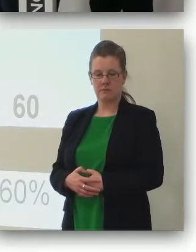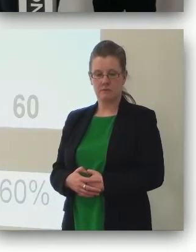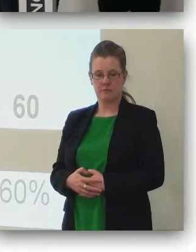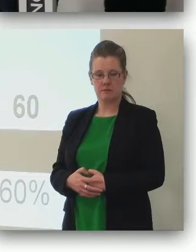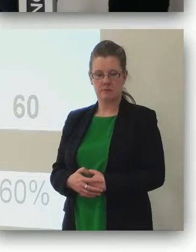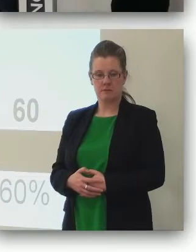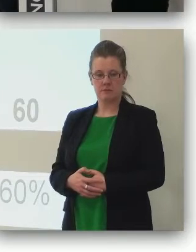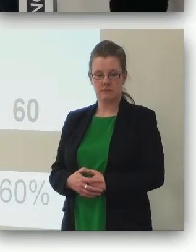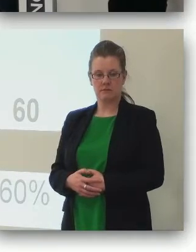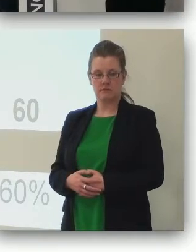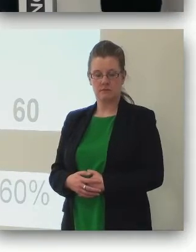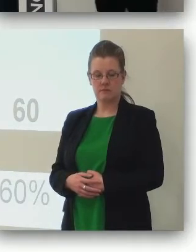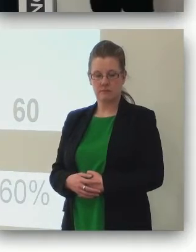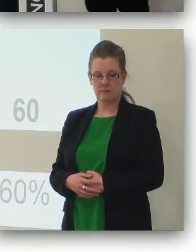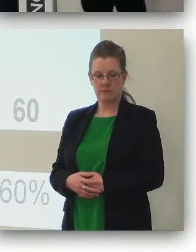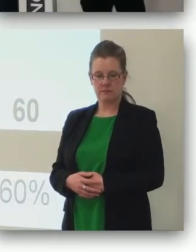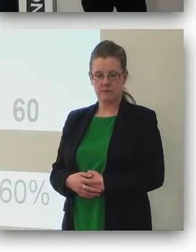Still moving.